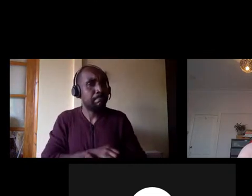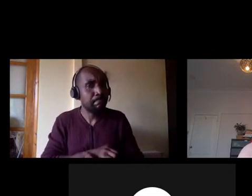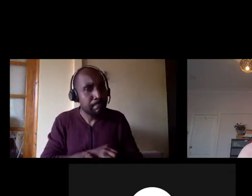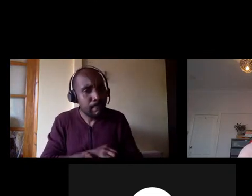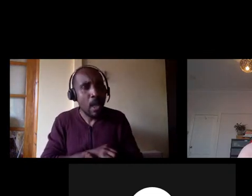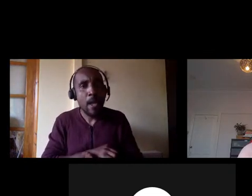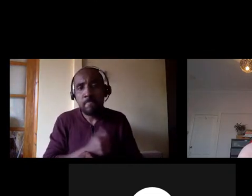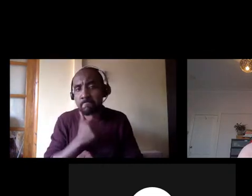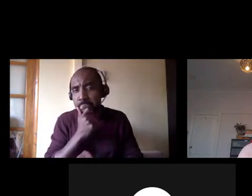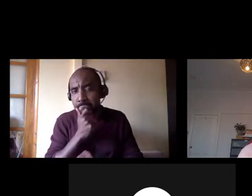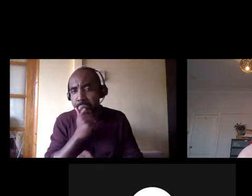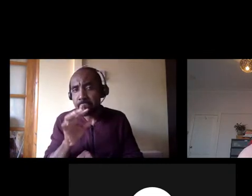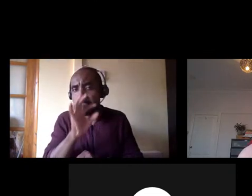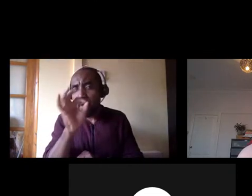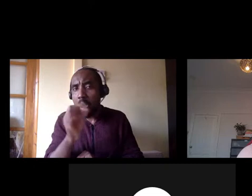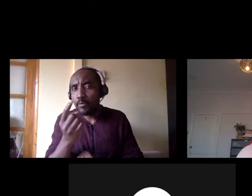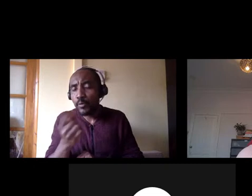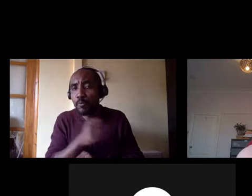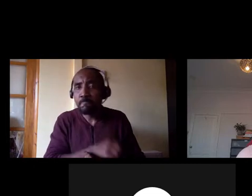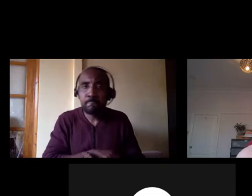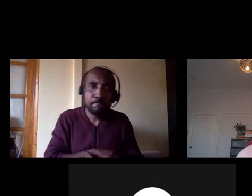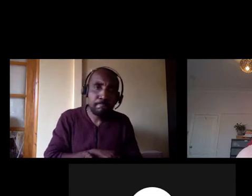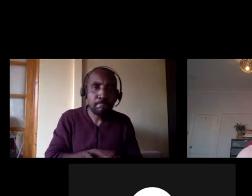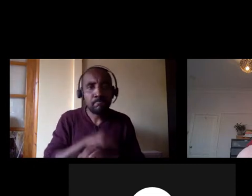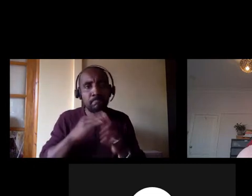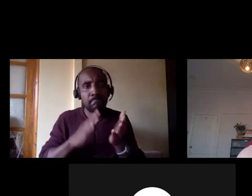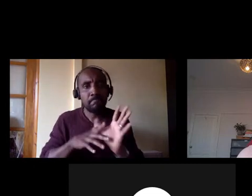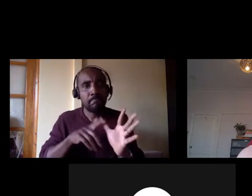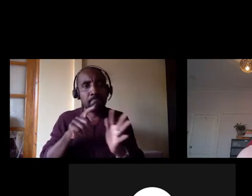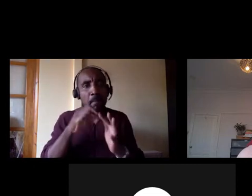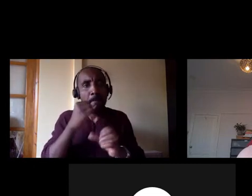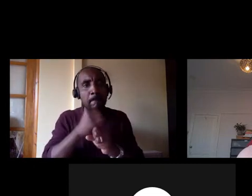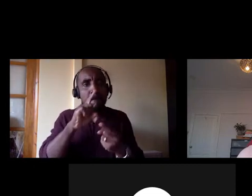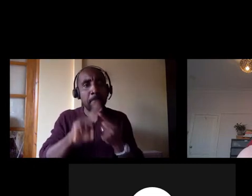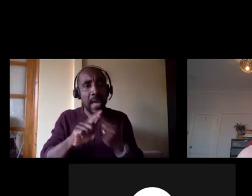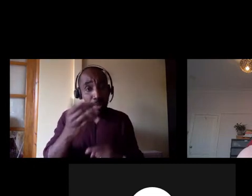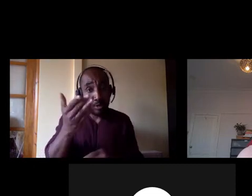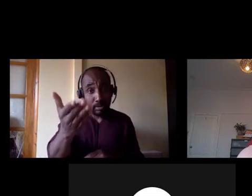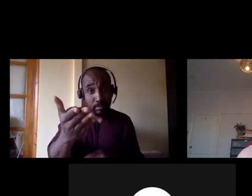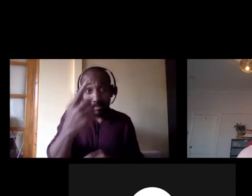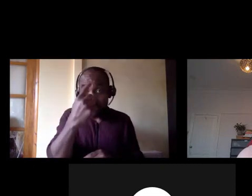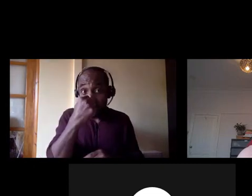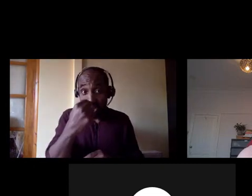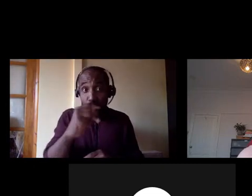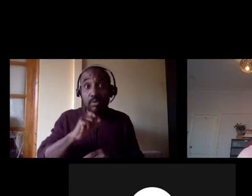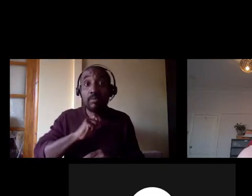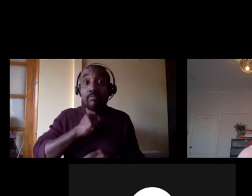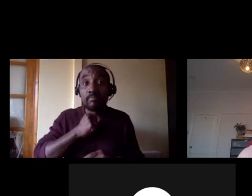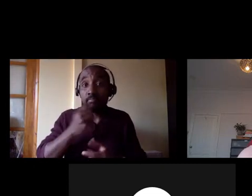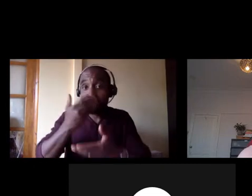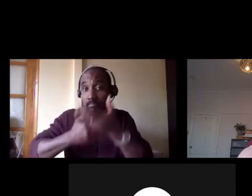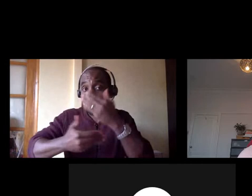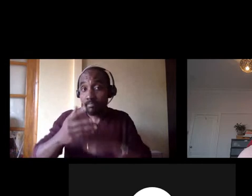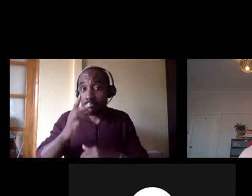I am going to go to Madge. Can you come in on that one, please?